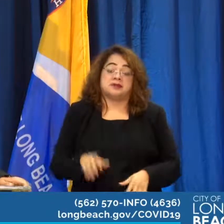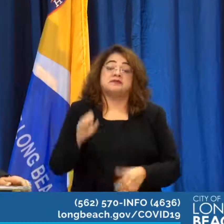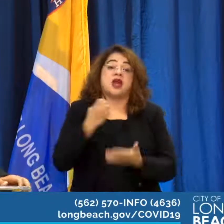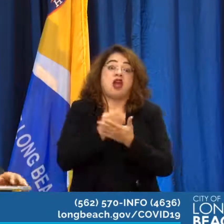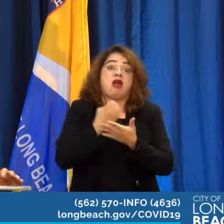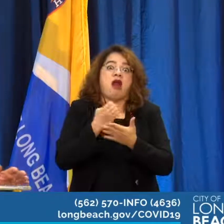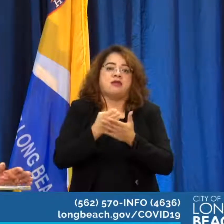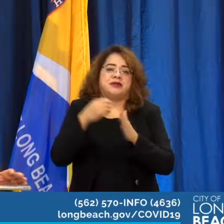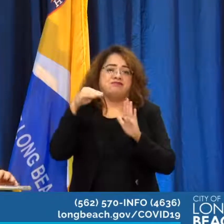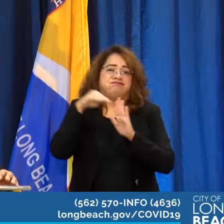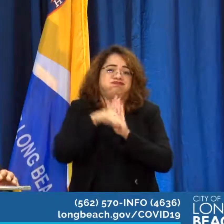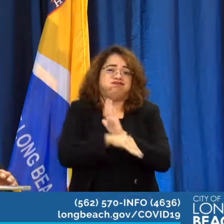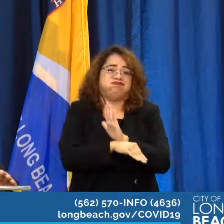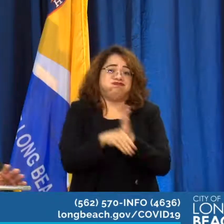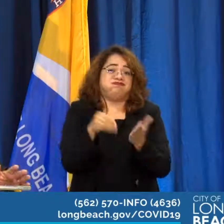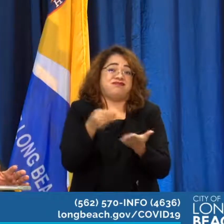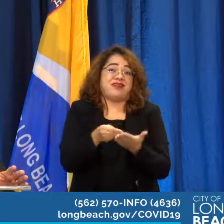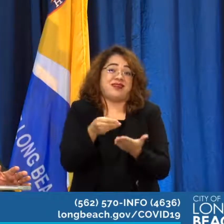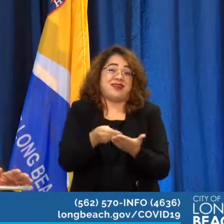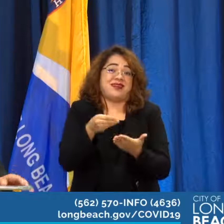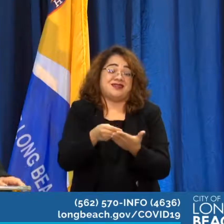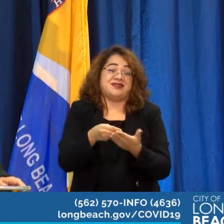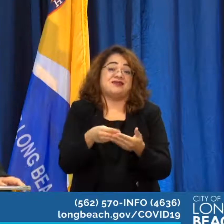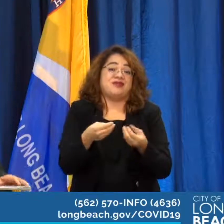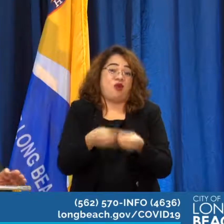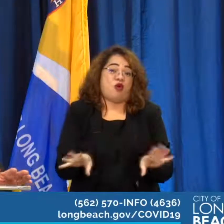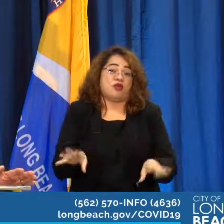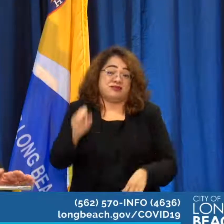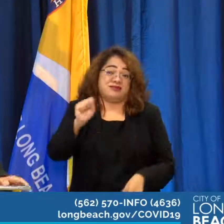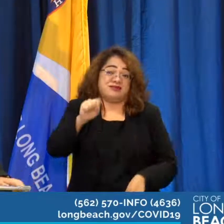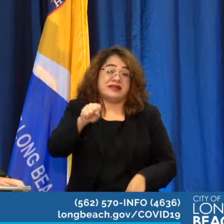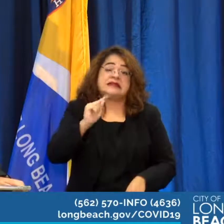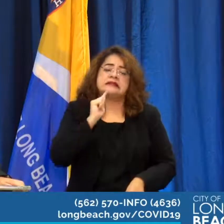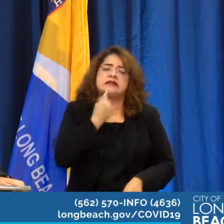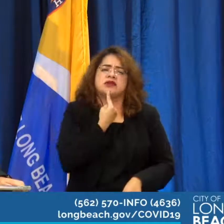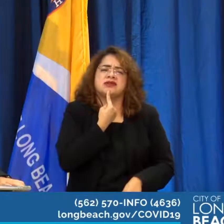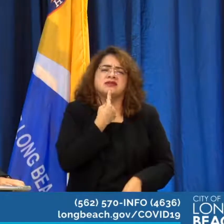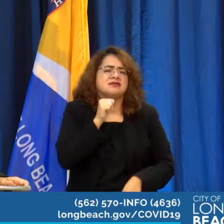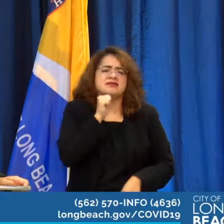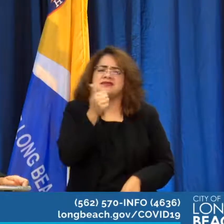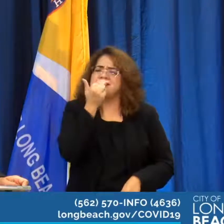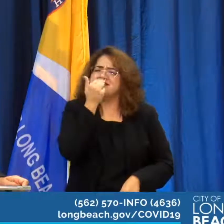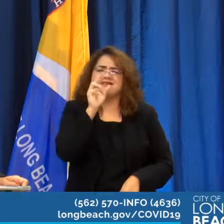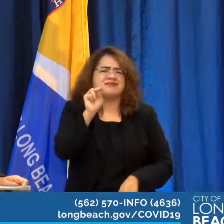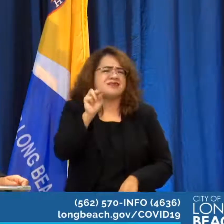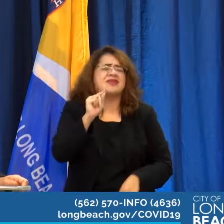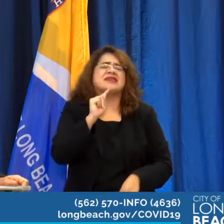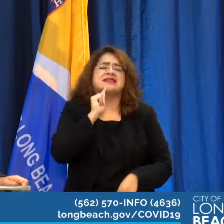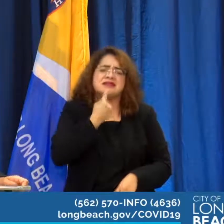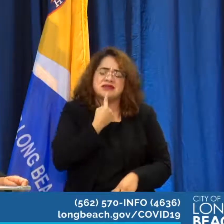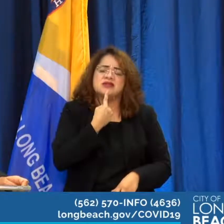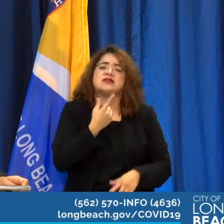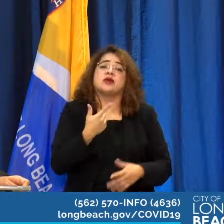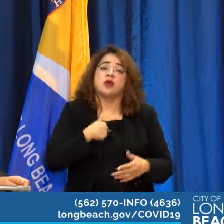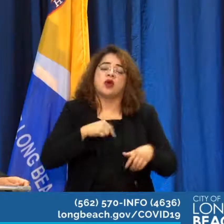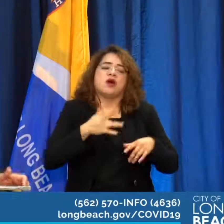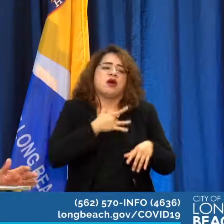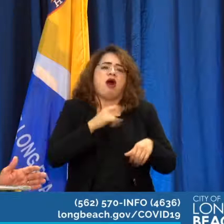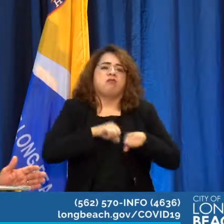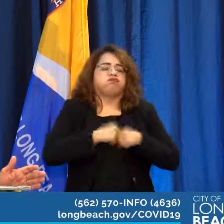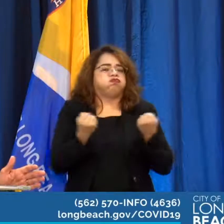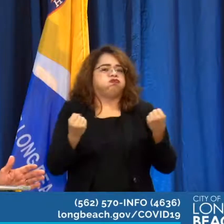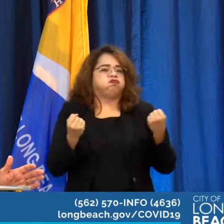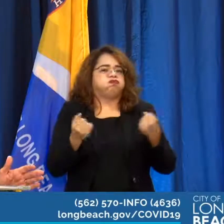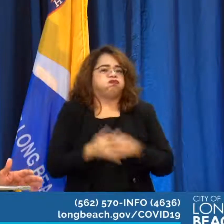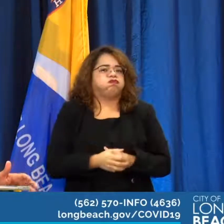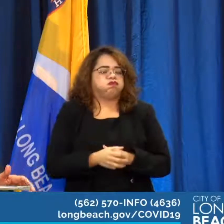The risk for them, the financial damage is serious, and we are heartbroken that we are